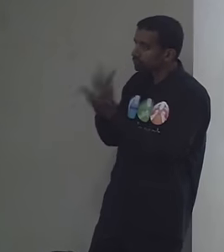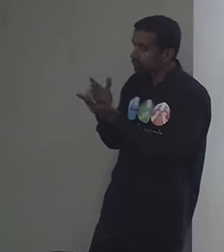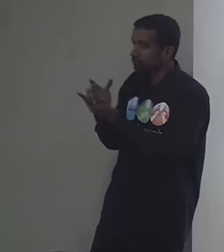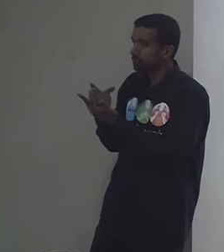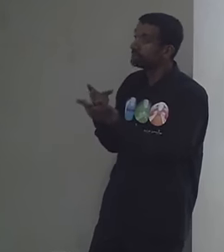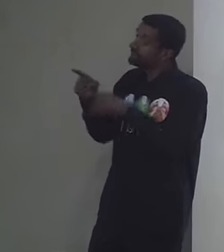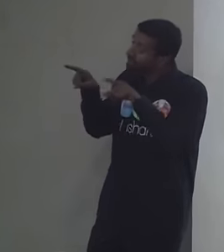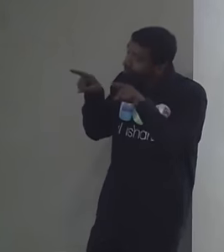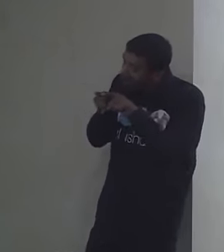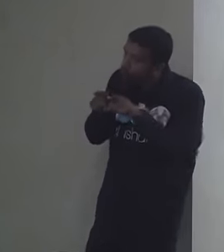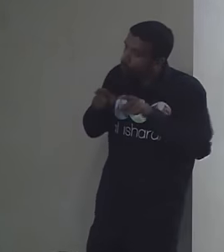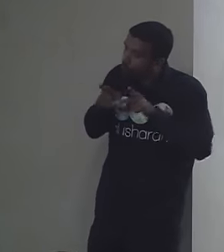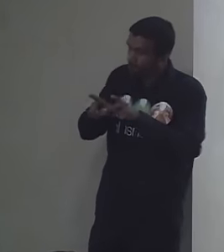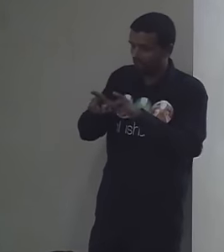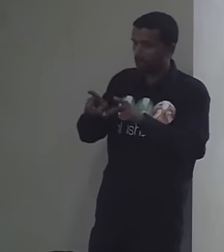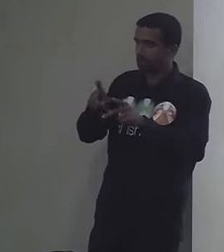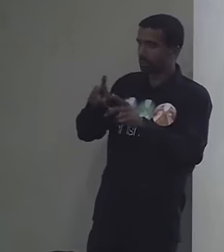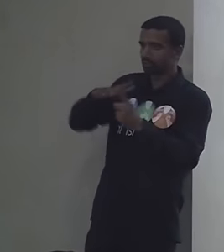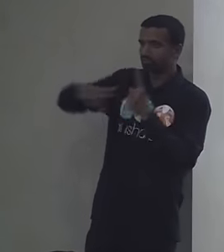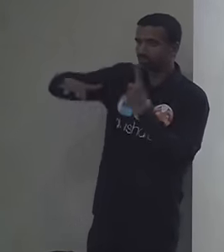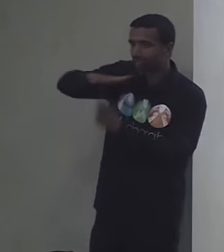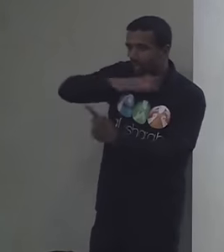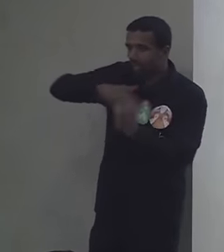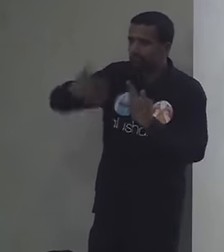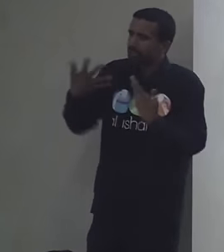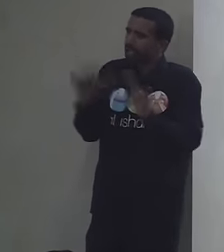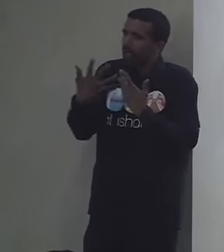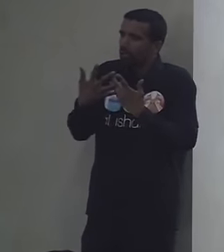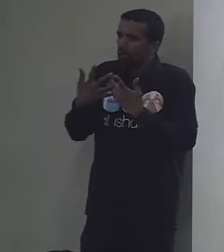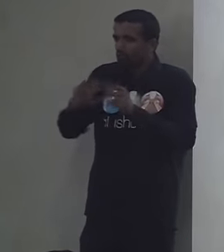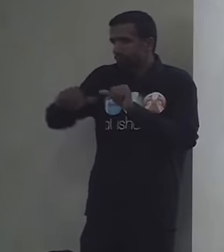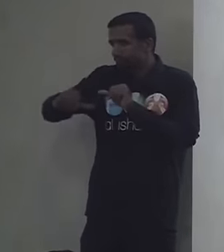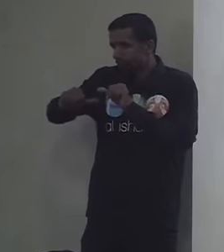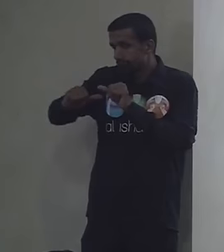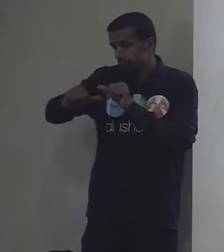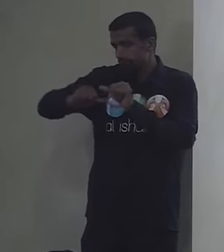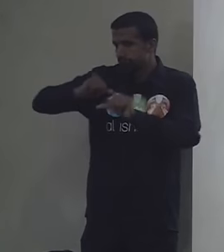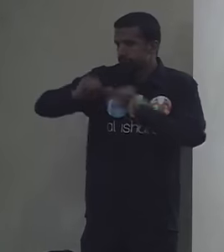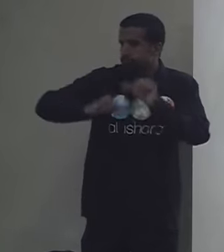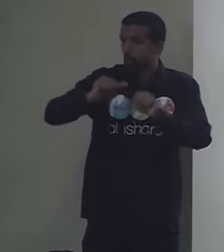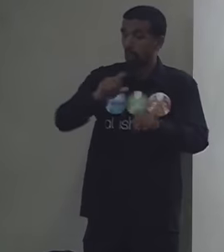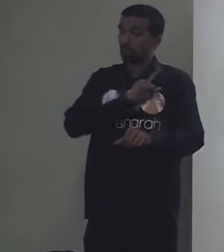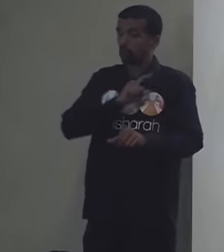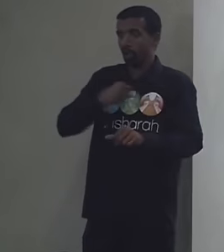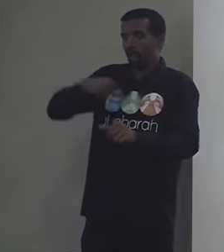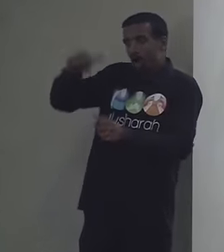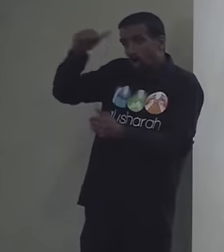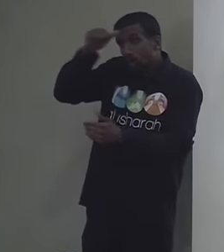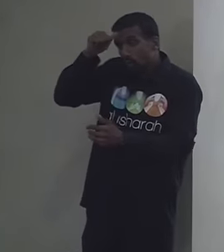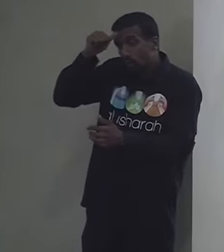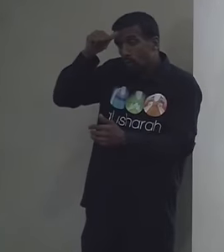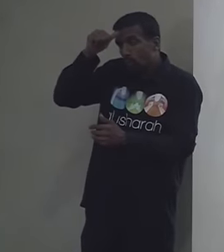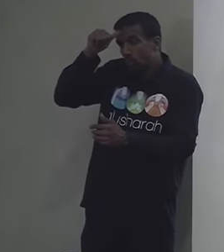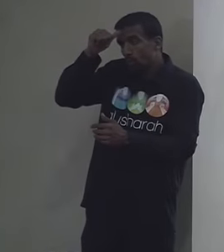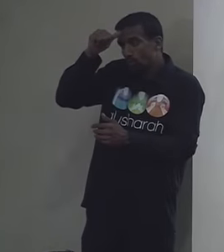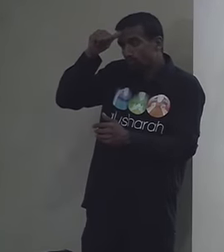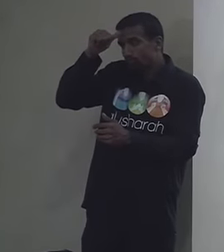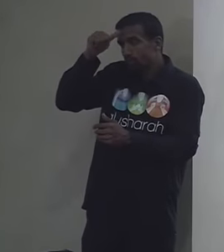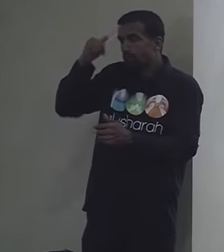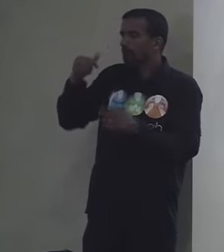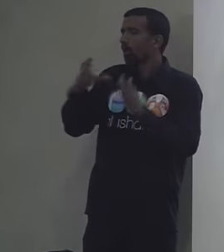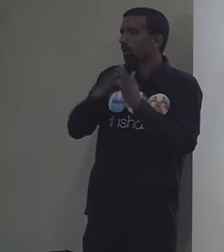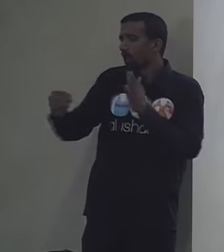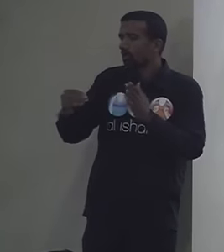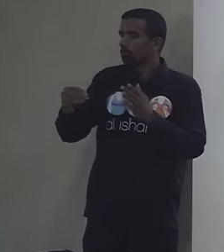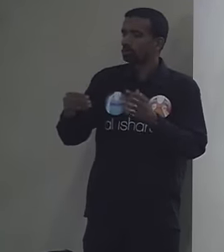functional. That's what makes society functional. Ilmul yaqeen is how you progress in your careers. What course should I take? What class should